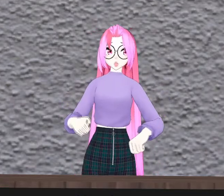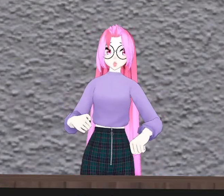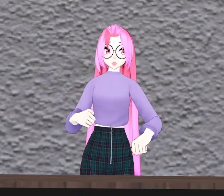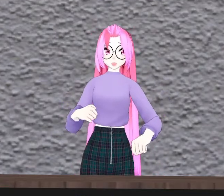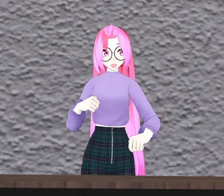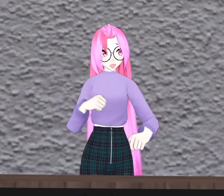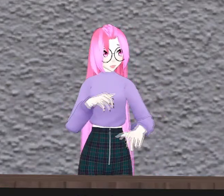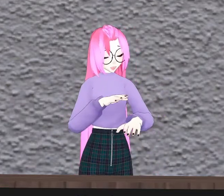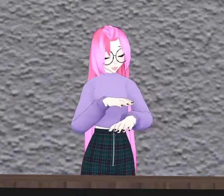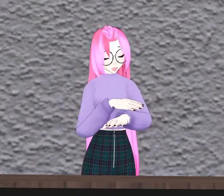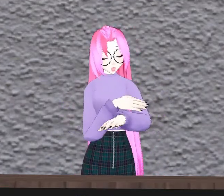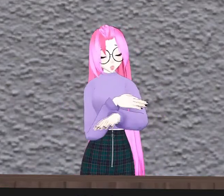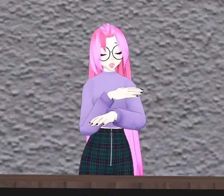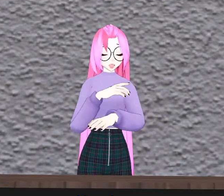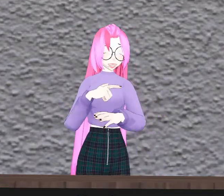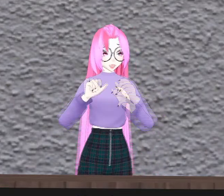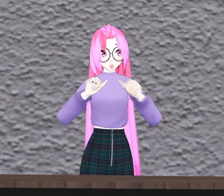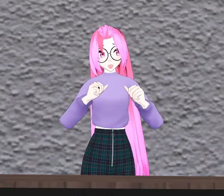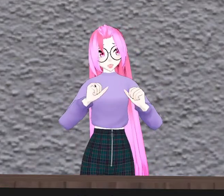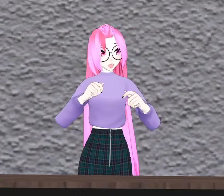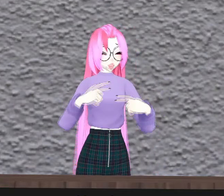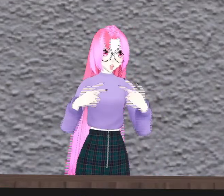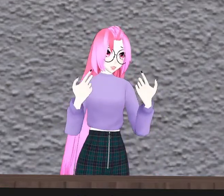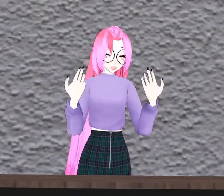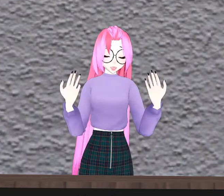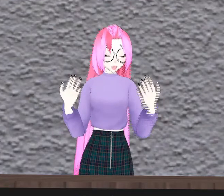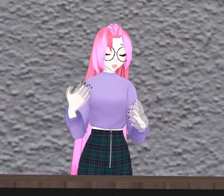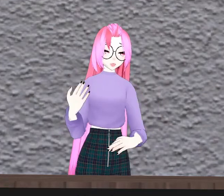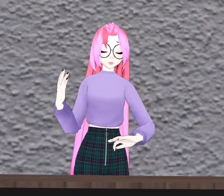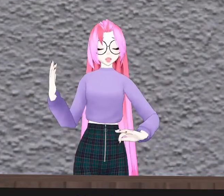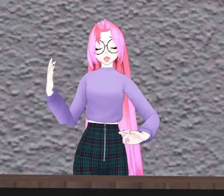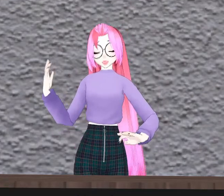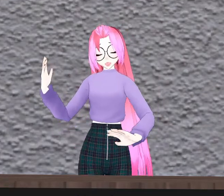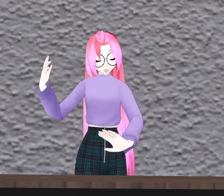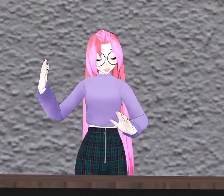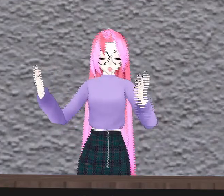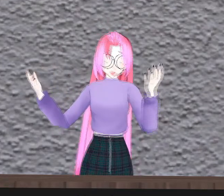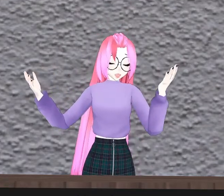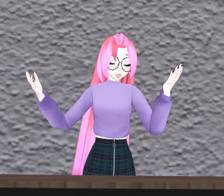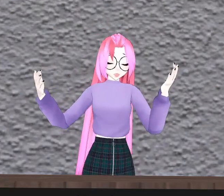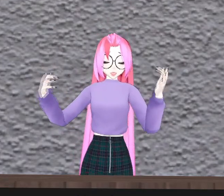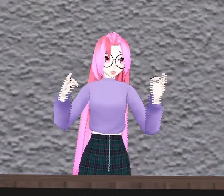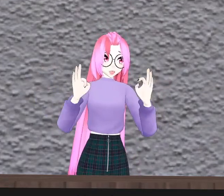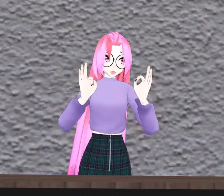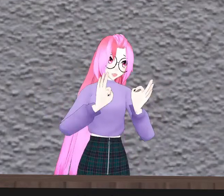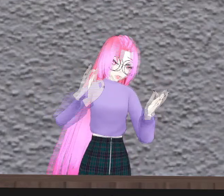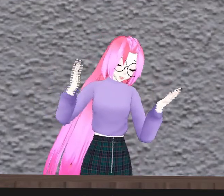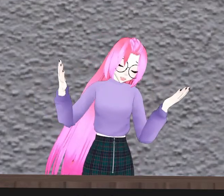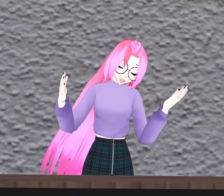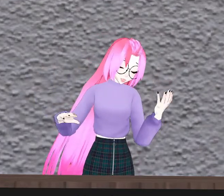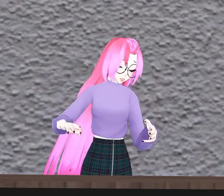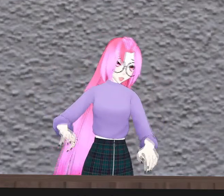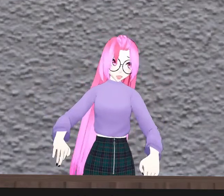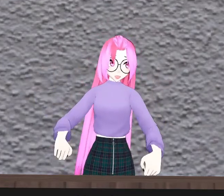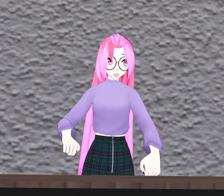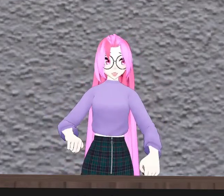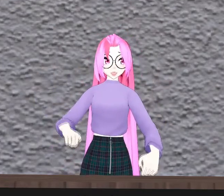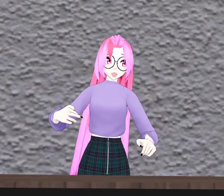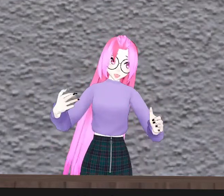so, be slow. I'm still learning. Just saying that you're still learning and it's not perfect, then I'm sure they'll understand. You don't